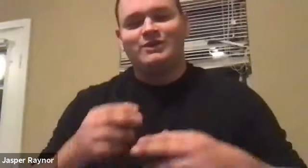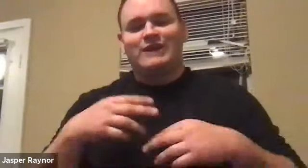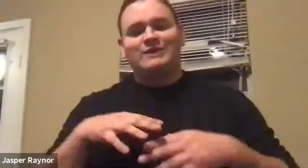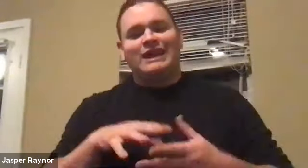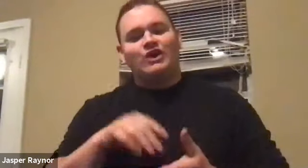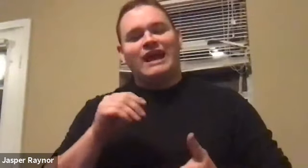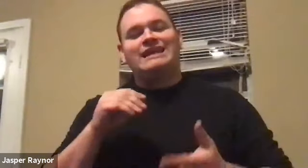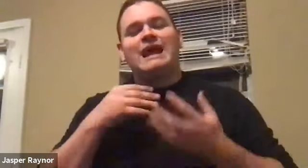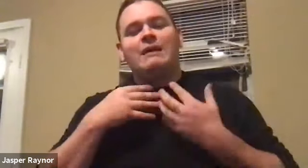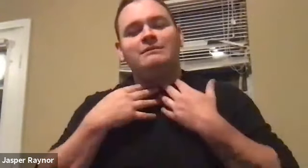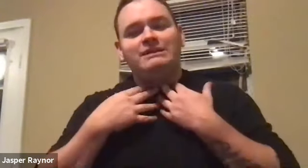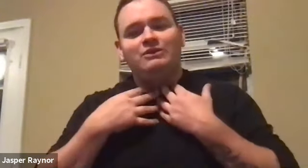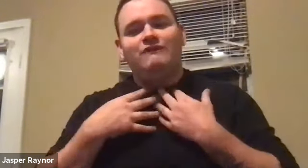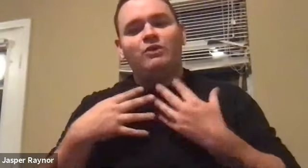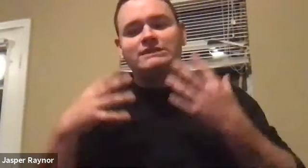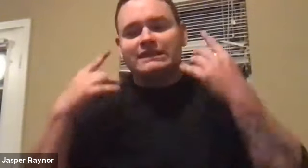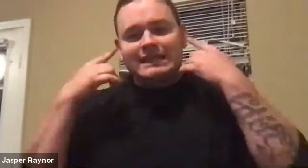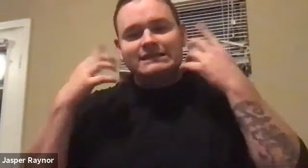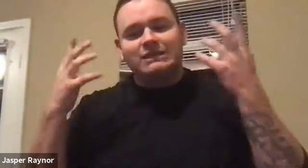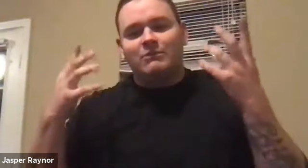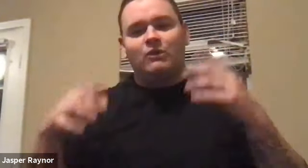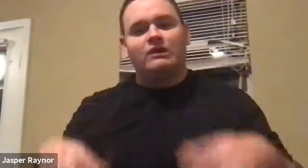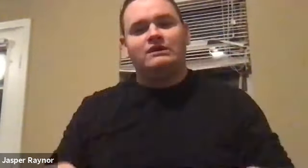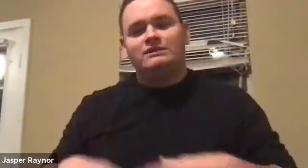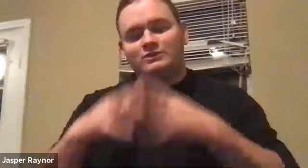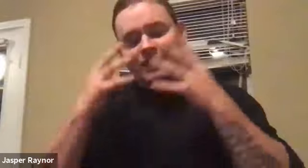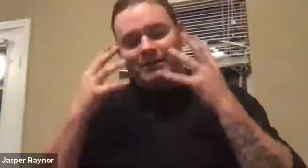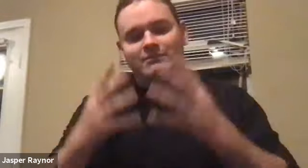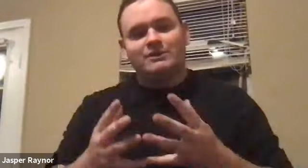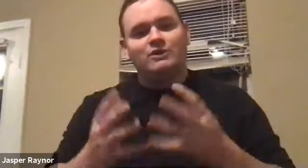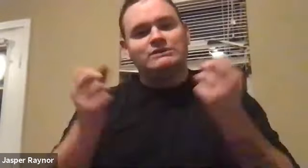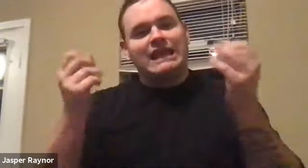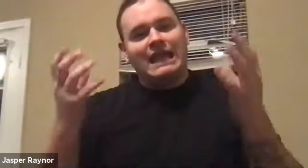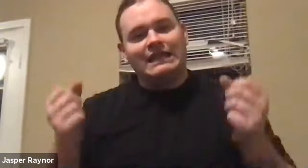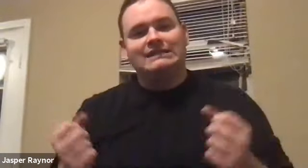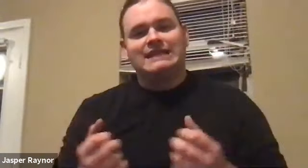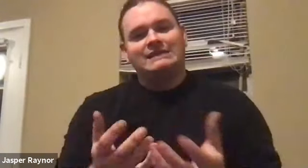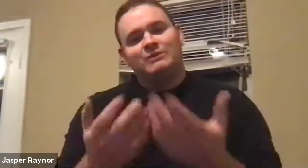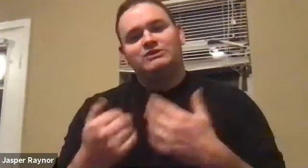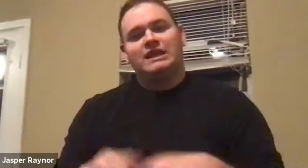You gotta learn how to not depend on your voice and your ears no more. You gotta be able to do it with your hands. Ask me with your